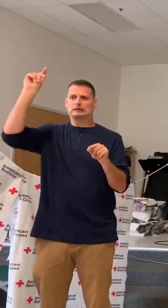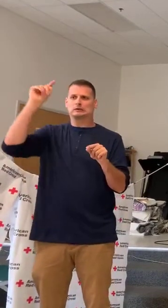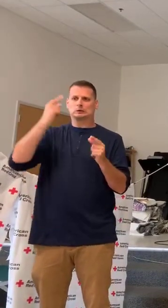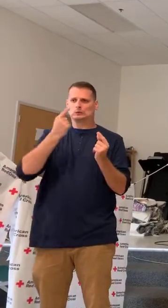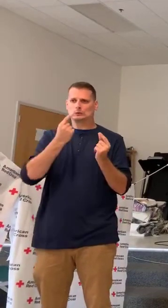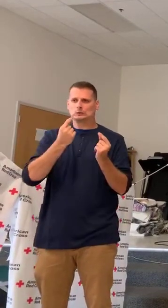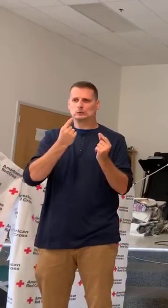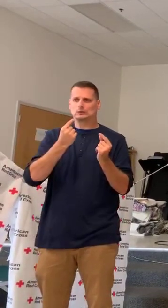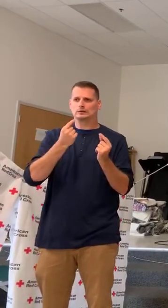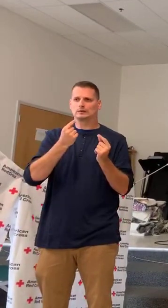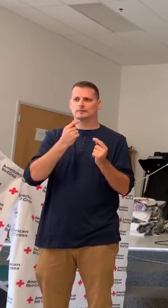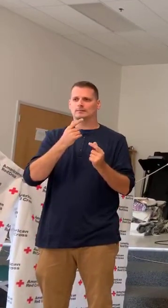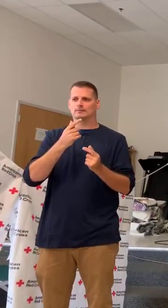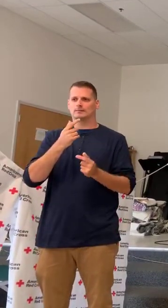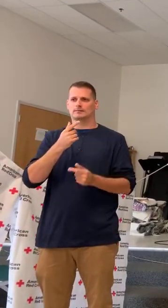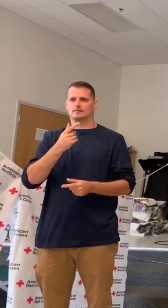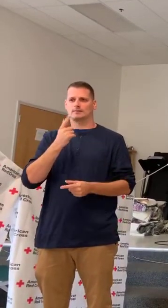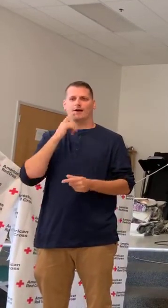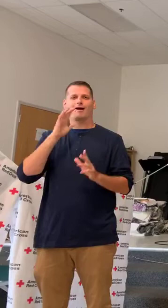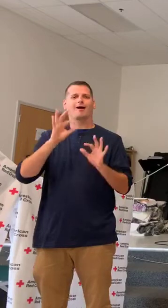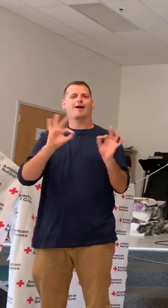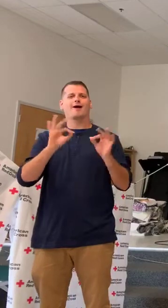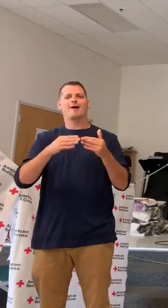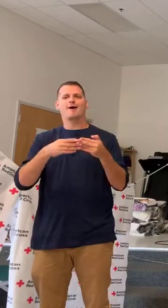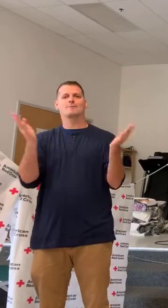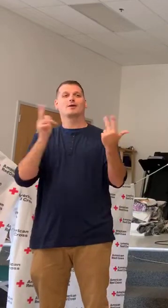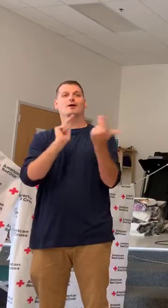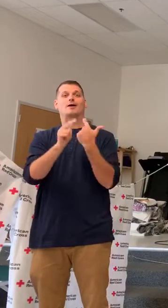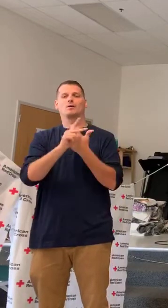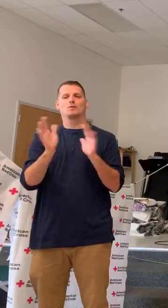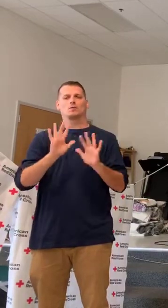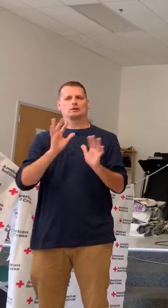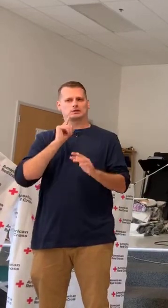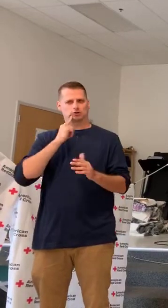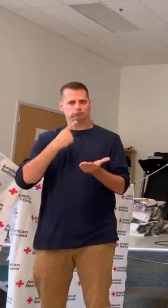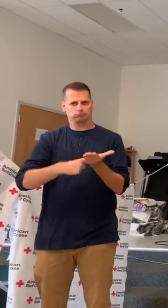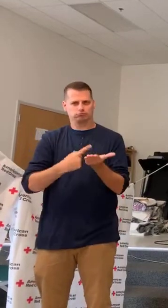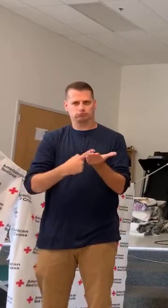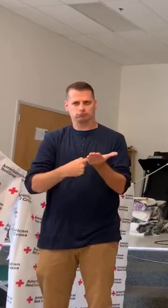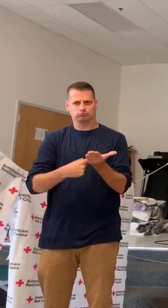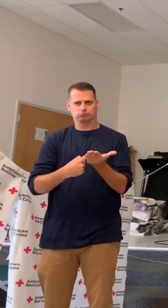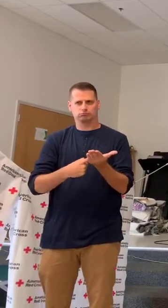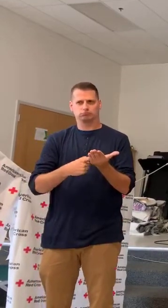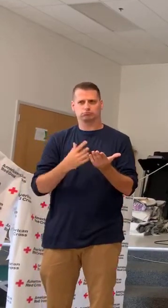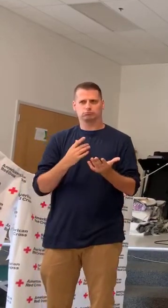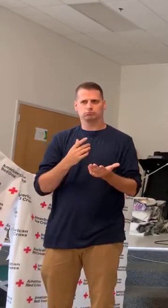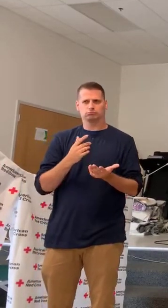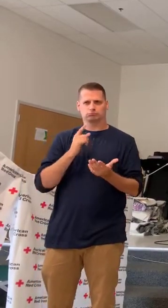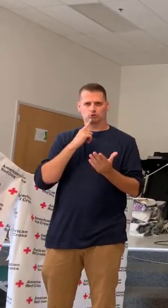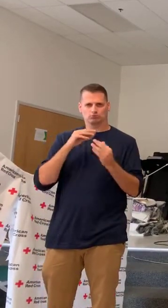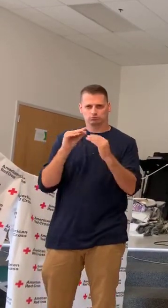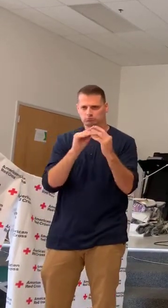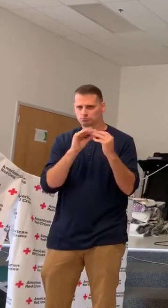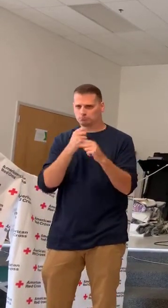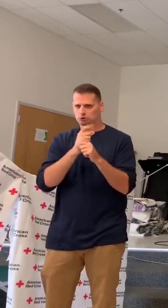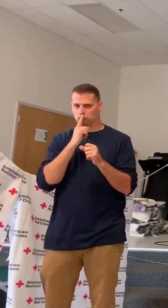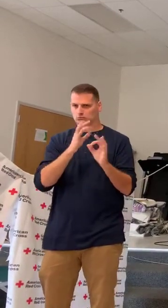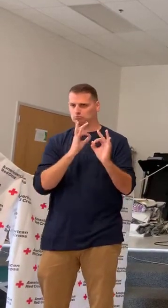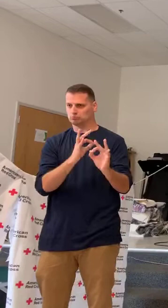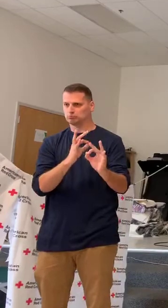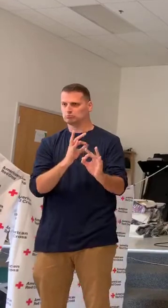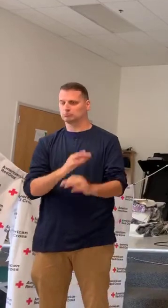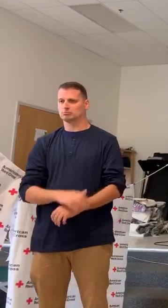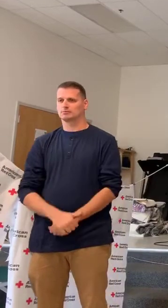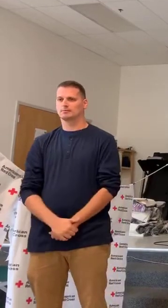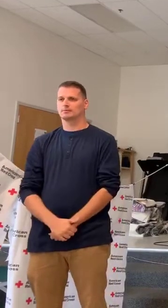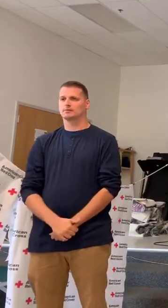a quick, let's do it, let's just make this happen. It's been well thought out. We worked with Karen and, the flare-ups that people